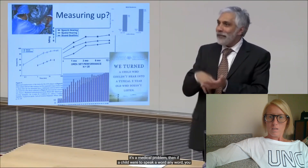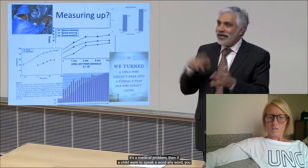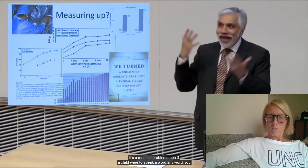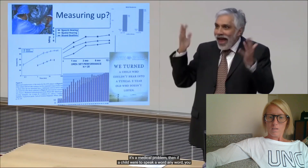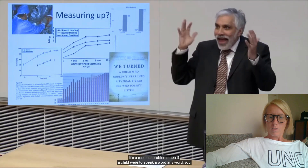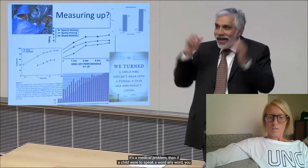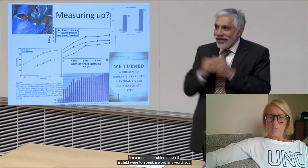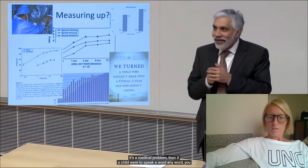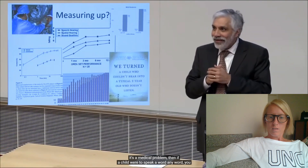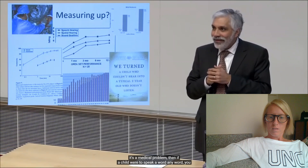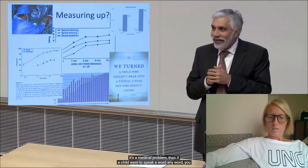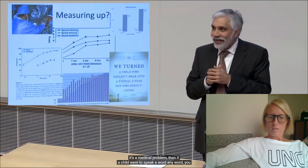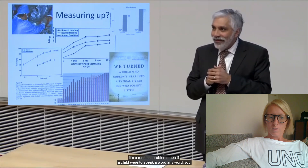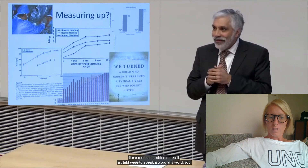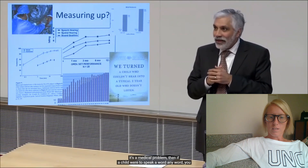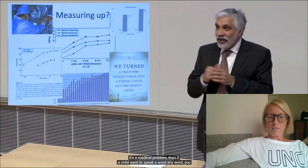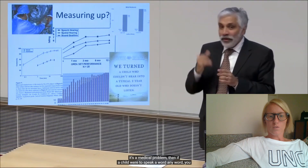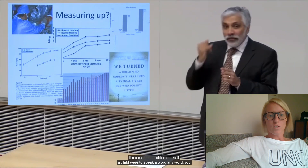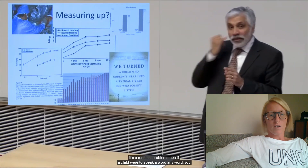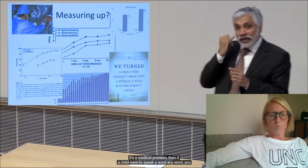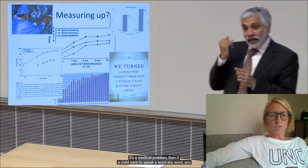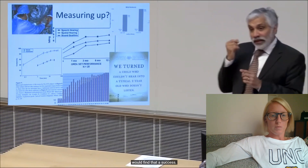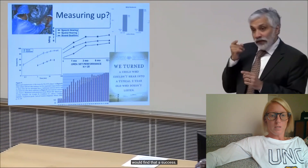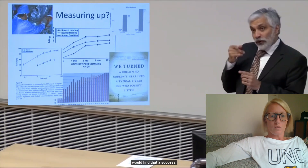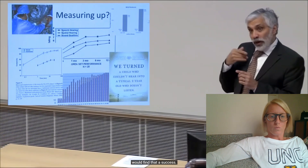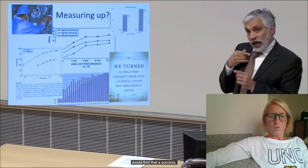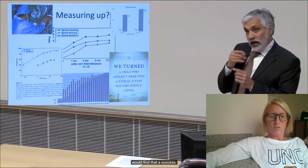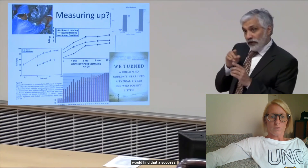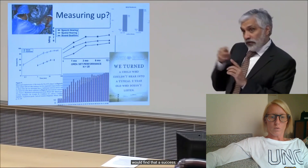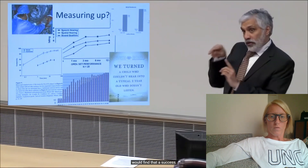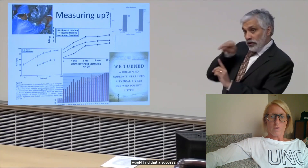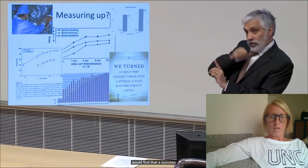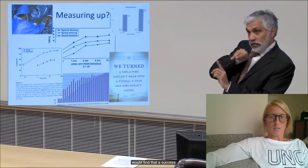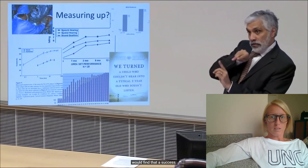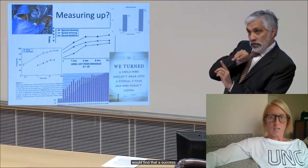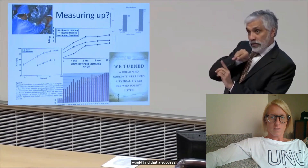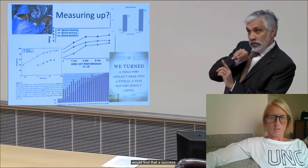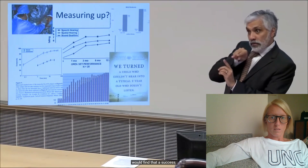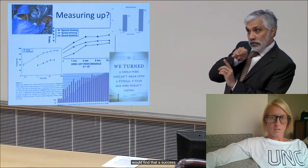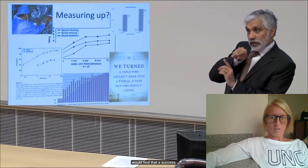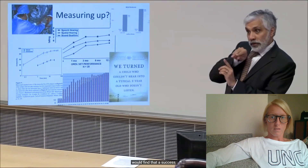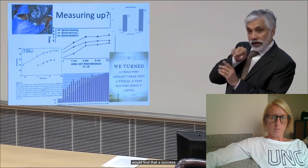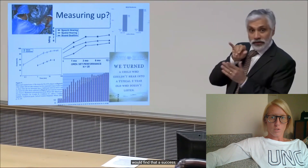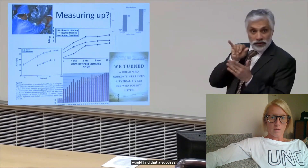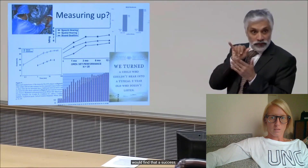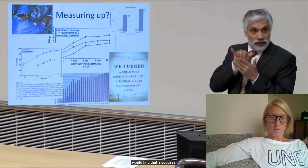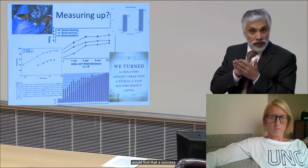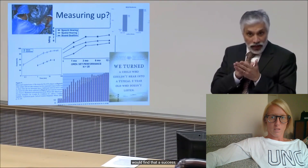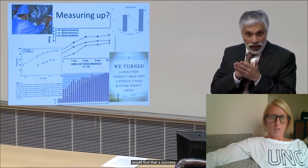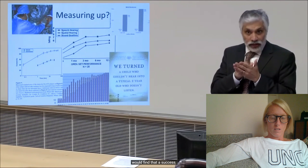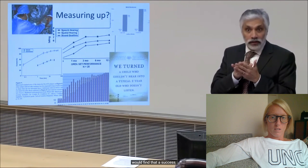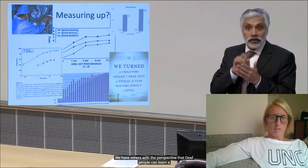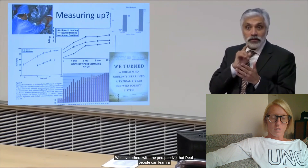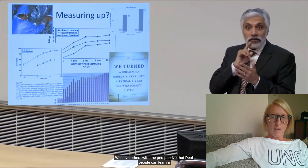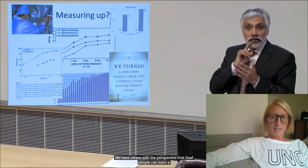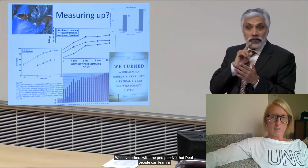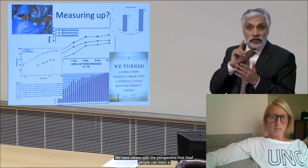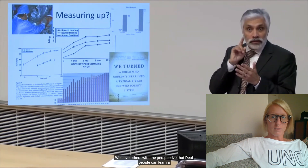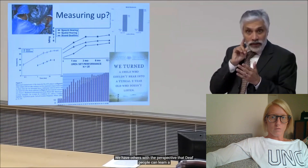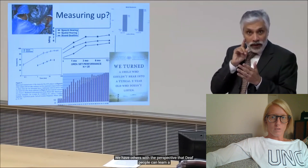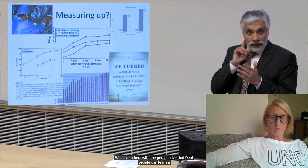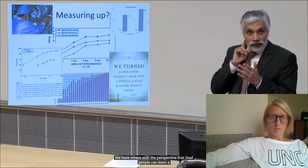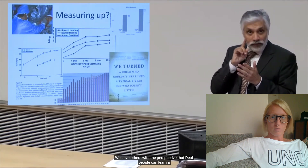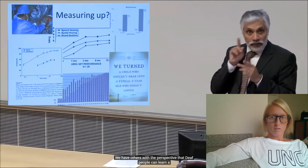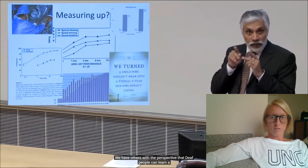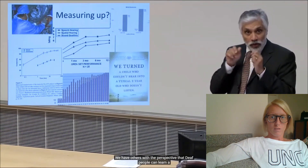then if a child were to speak a word, any And then if word, your child were you to would speak find that a word, You success. would find that a success. That perspective. We is have others with highly